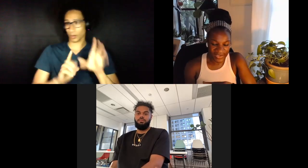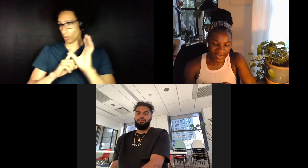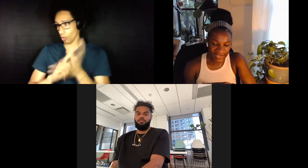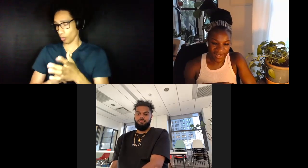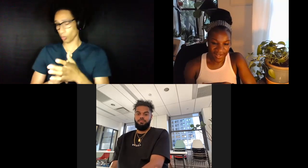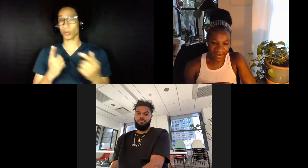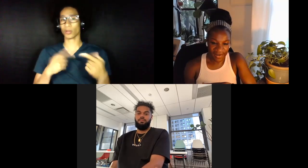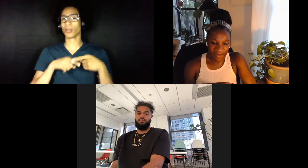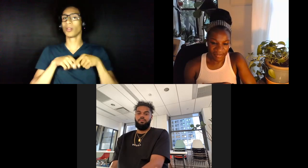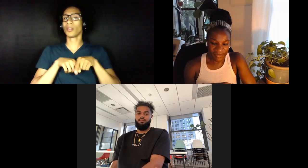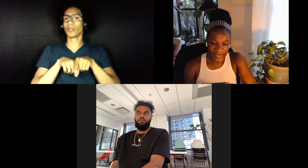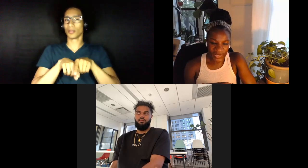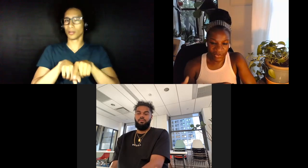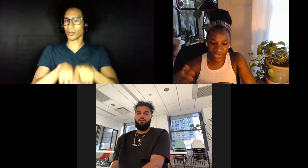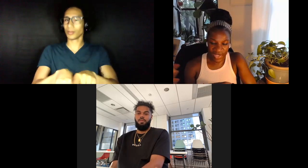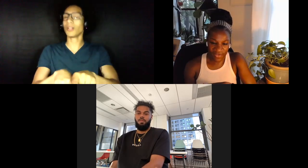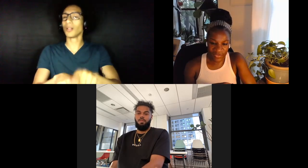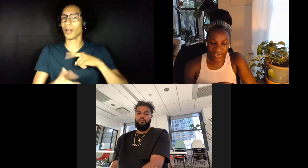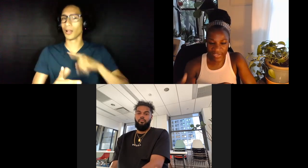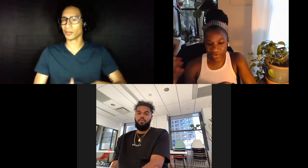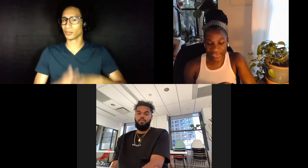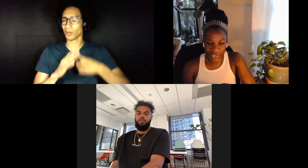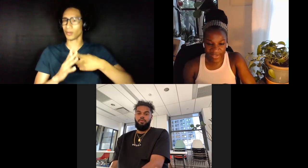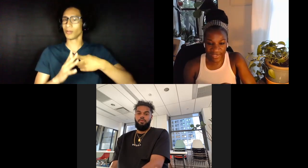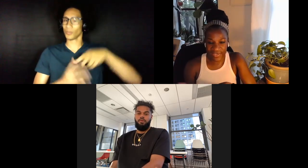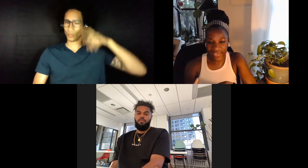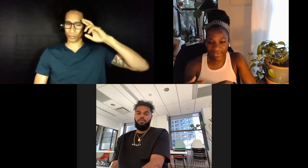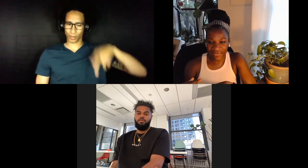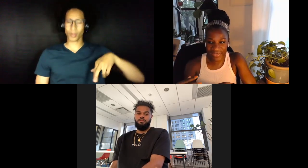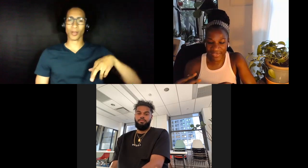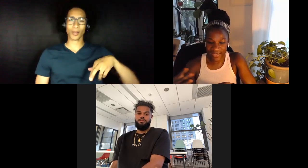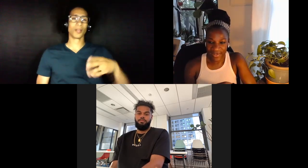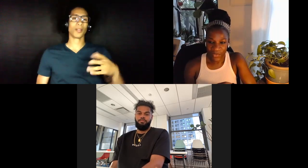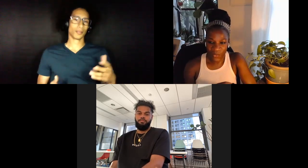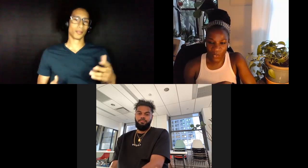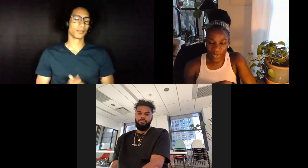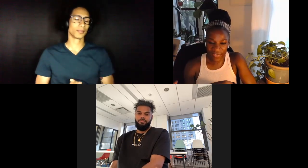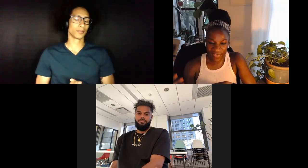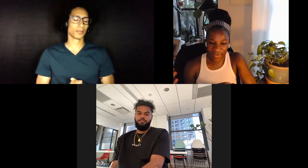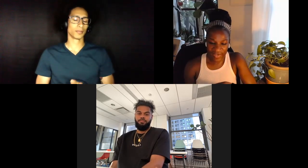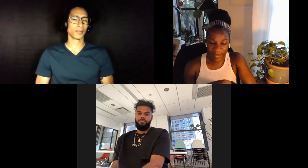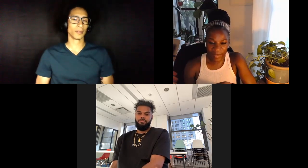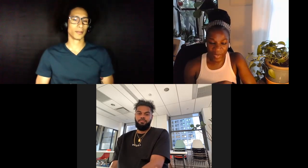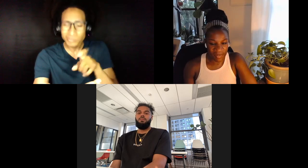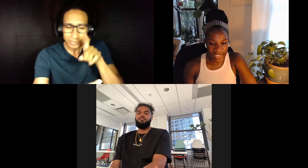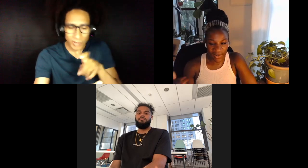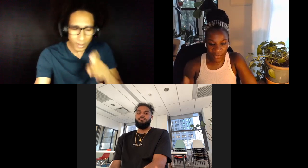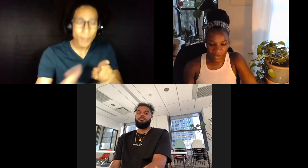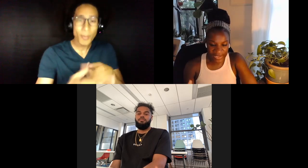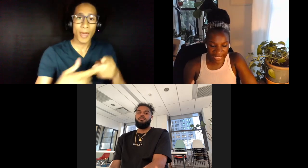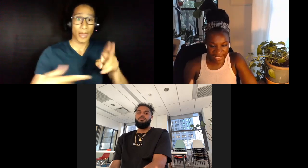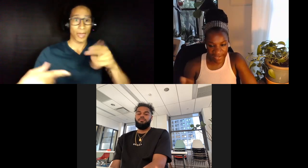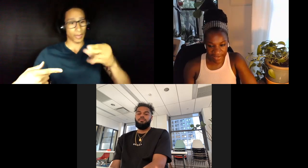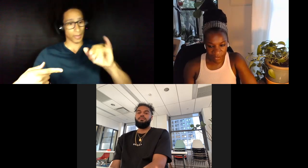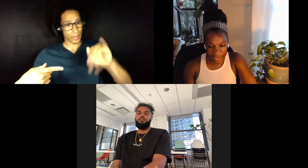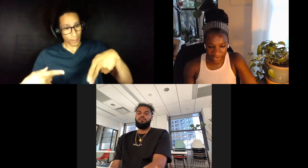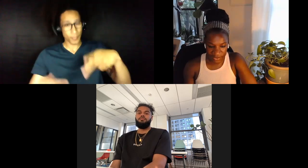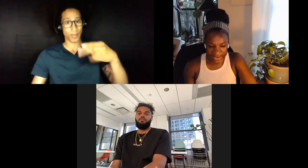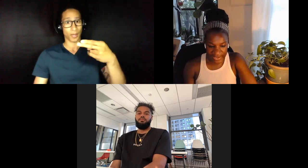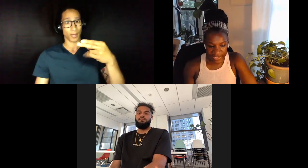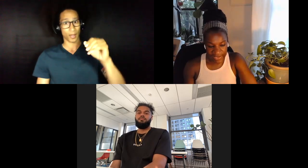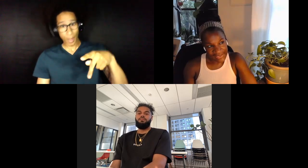bridge of hip hop, you know, to kind of like make, you know, like make that connection. And you know, I would love to know like how you like